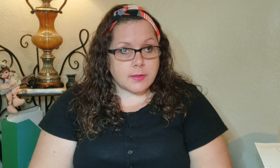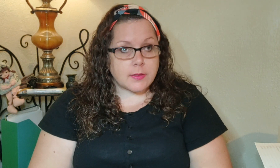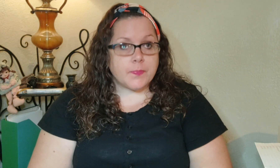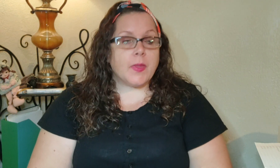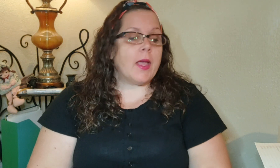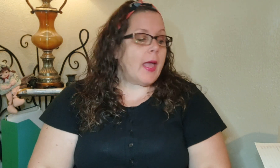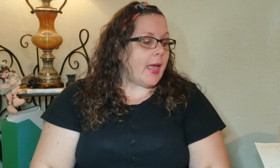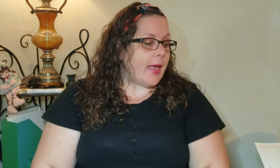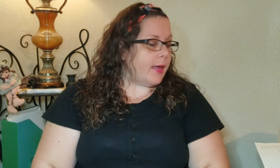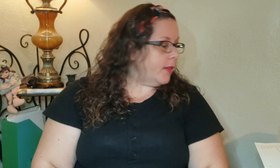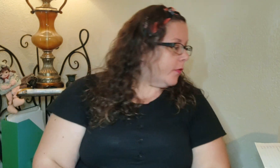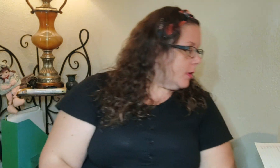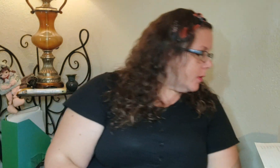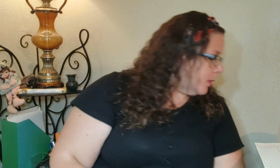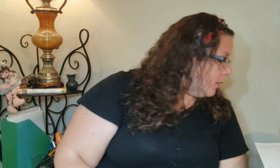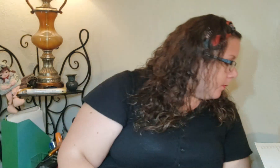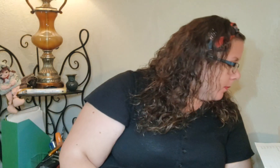deafness. And the first one